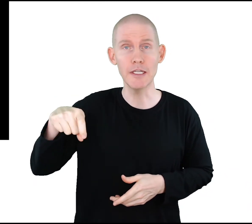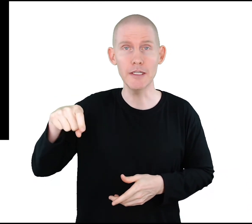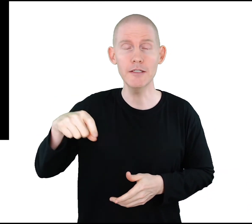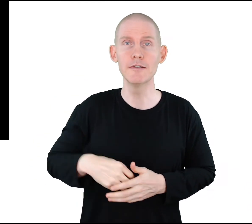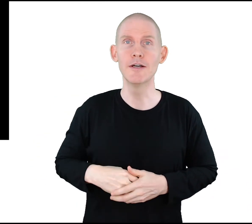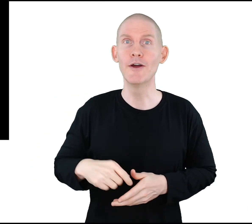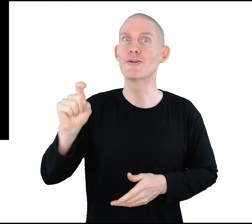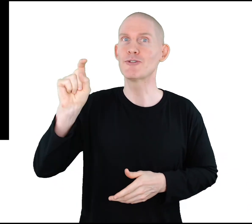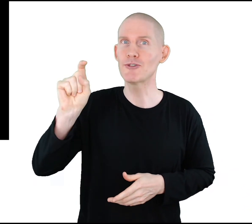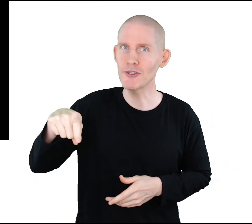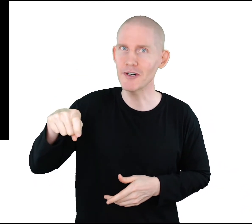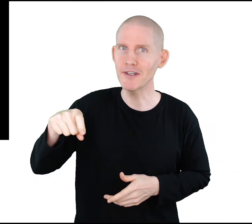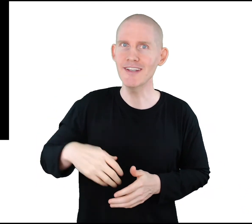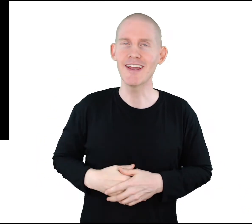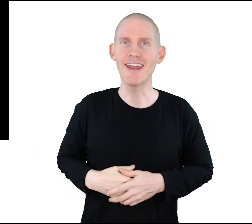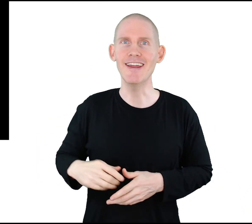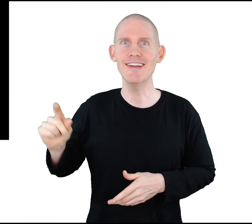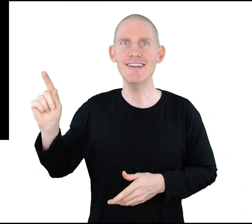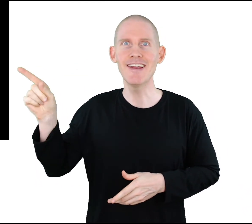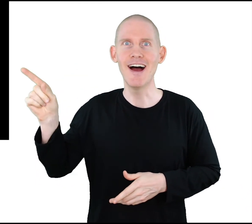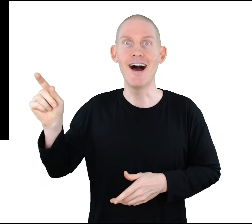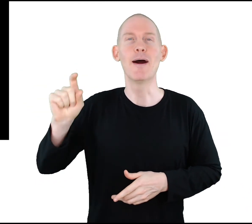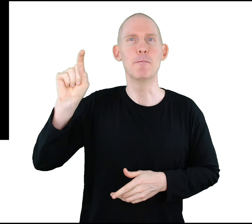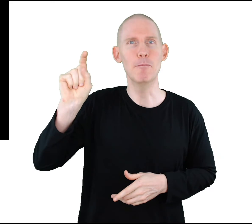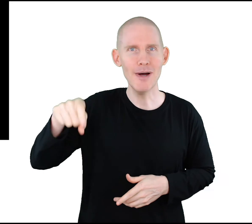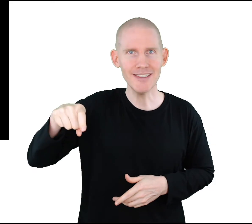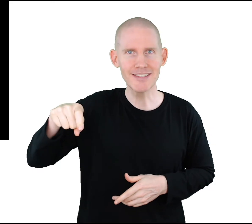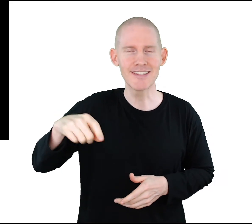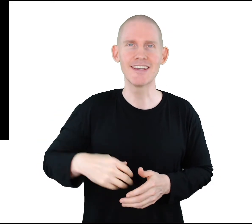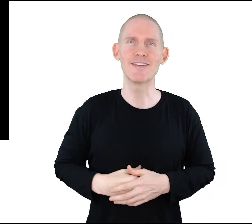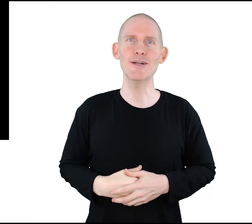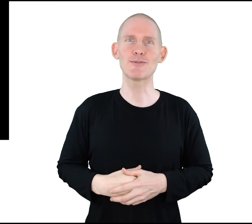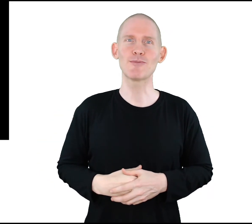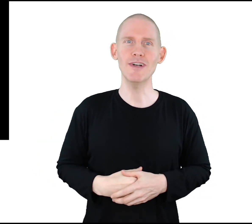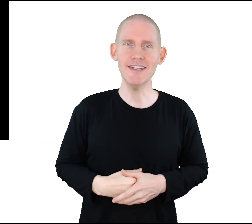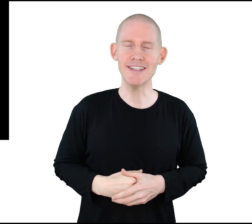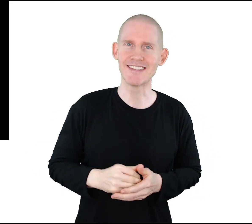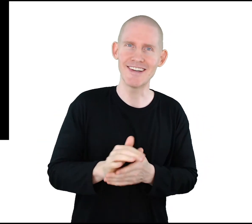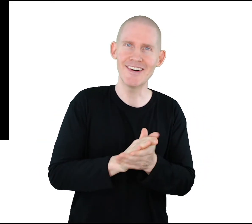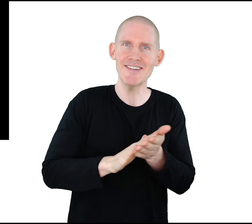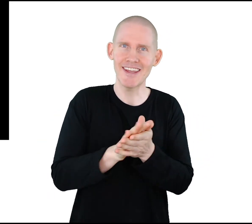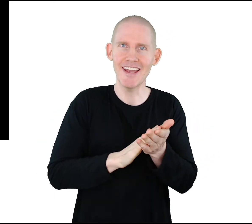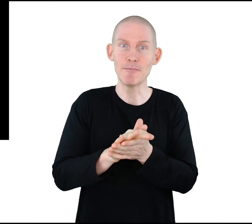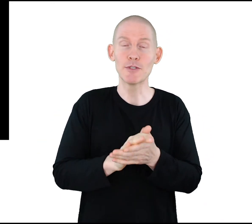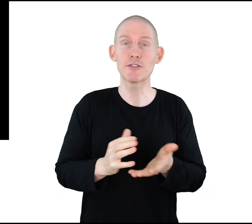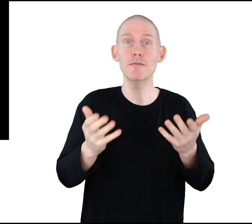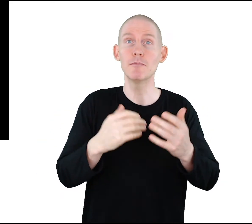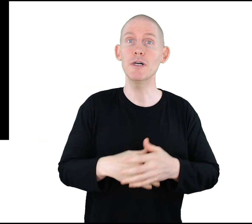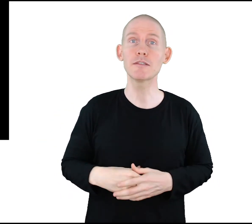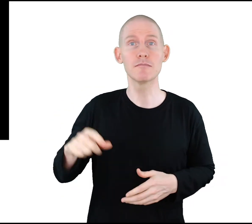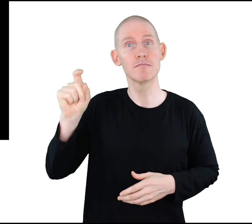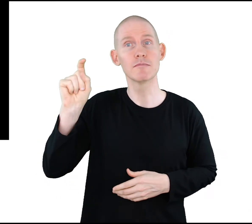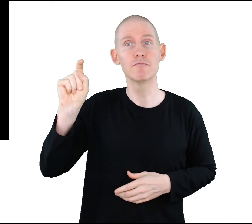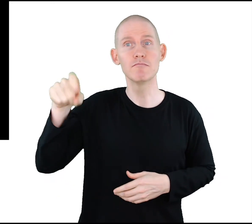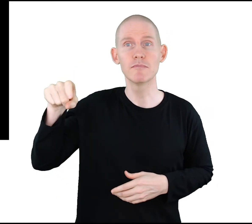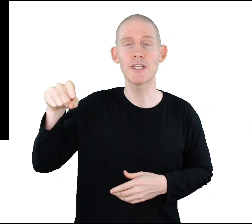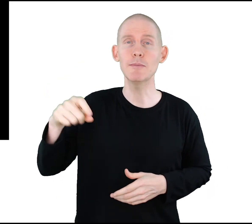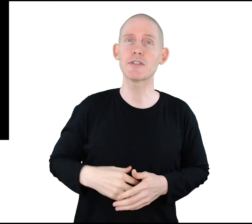need, should, and must. That's right. Okay, so must, same sign